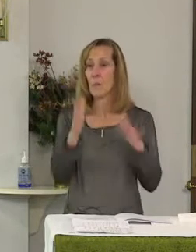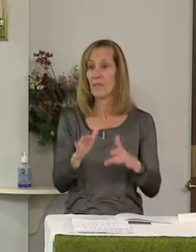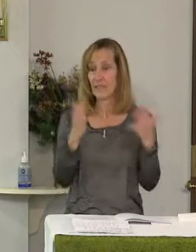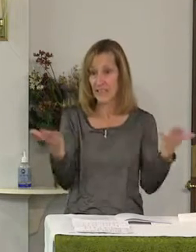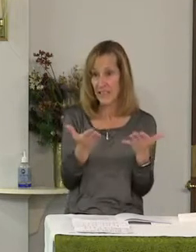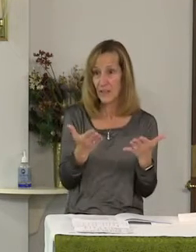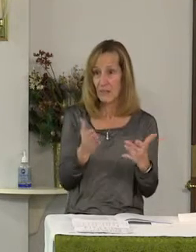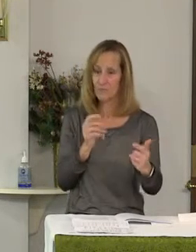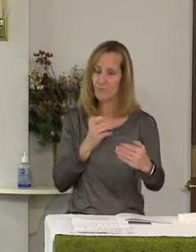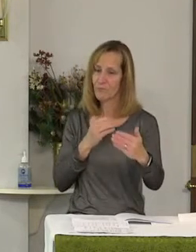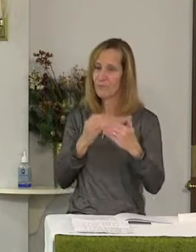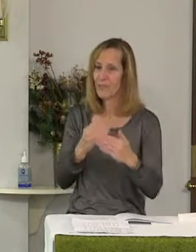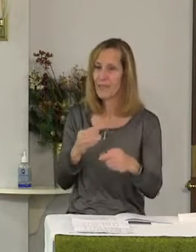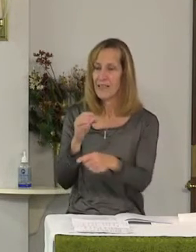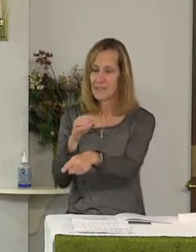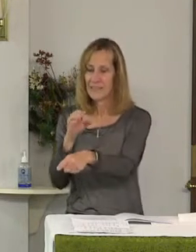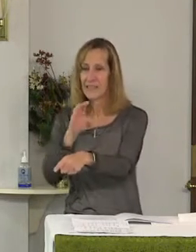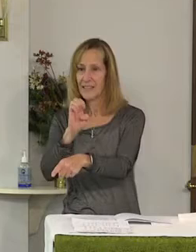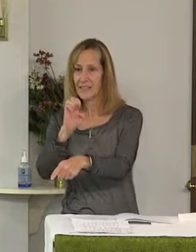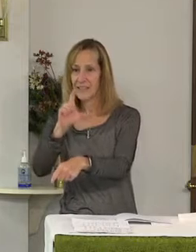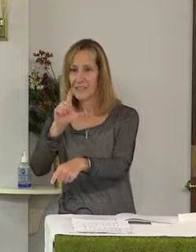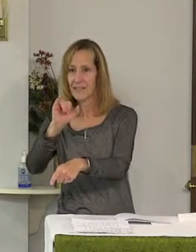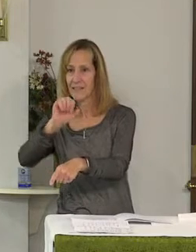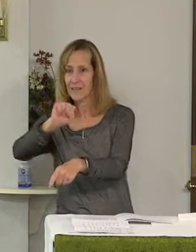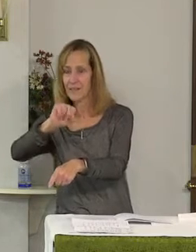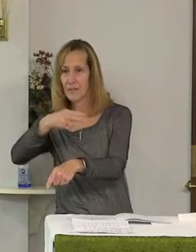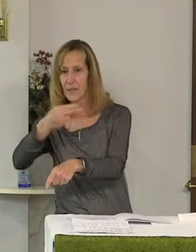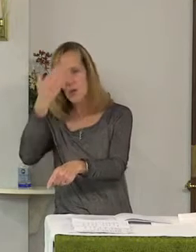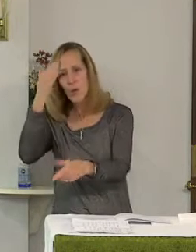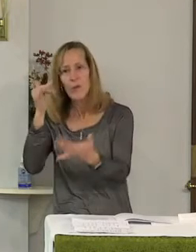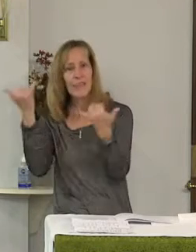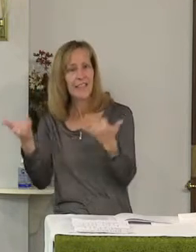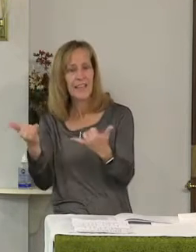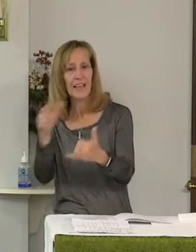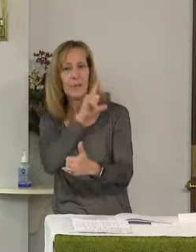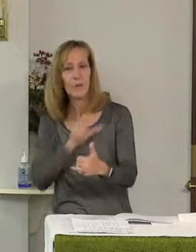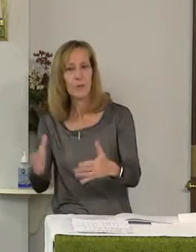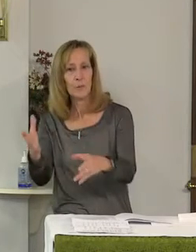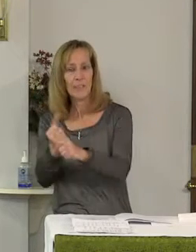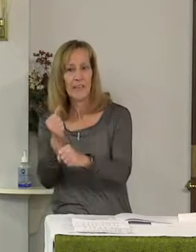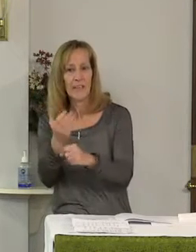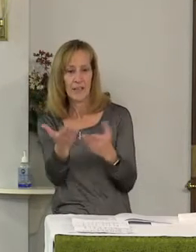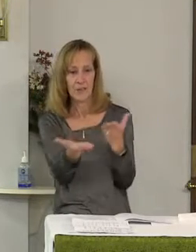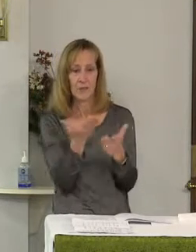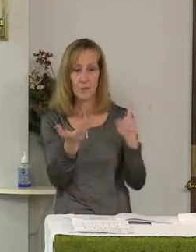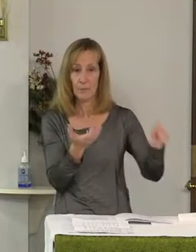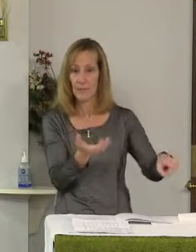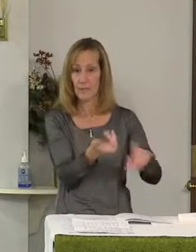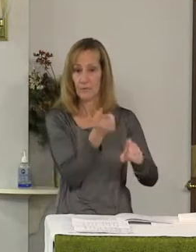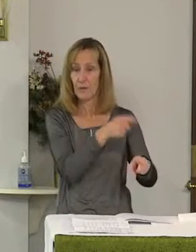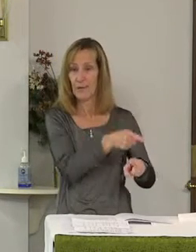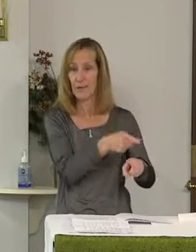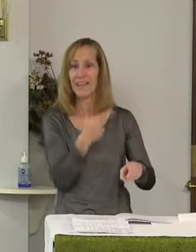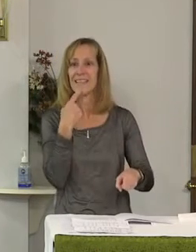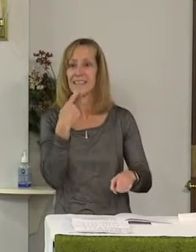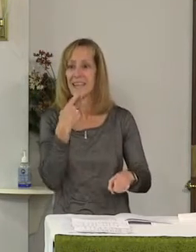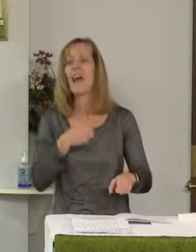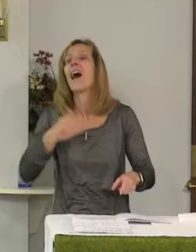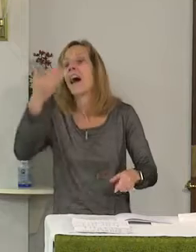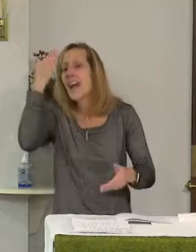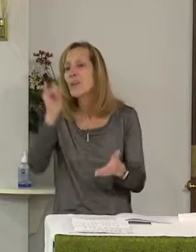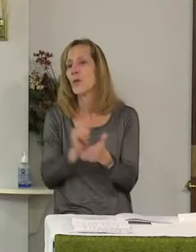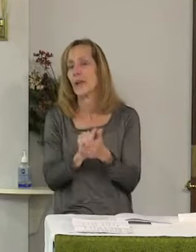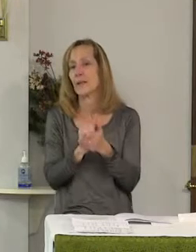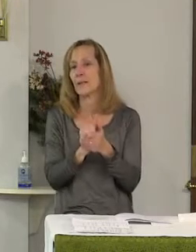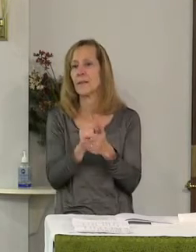Jericho drew near to Elisha and said to him, "Do you know that today the Lord will take your master away from you?" And he answered, "Yes, I